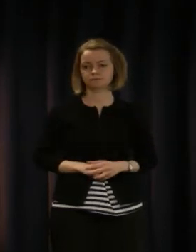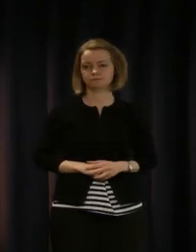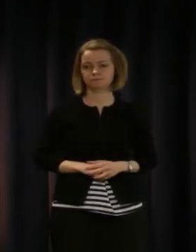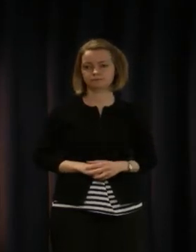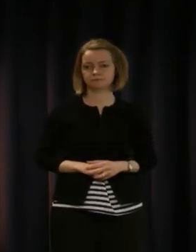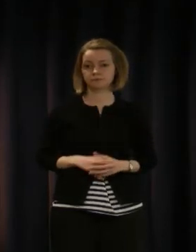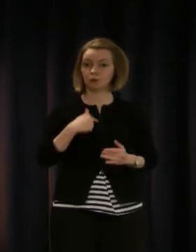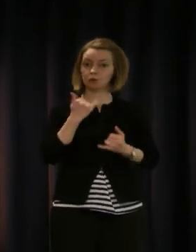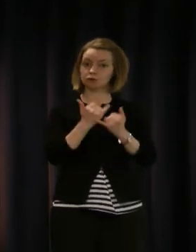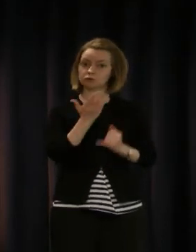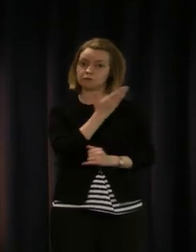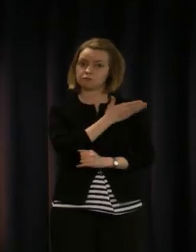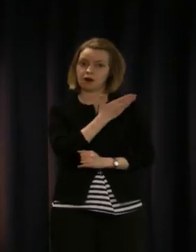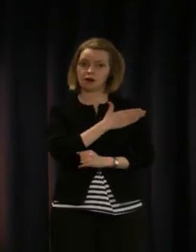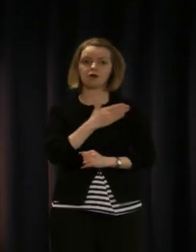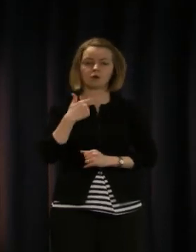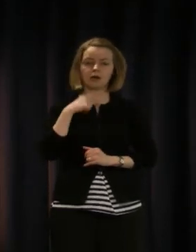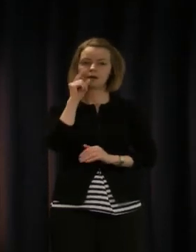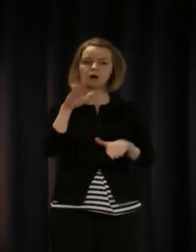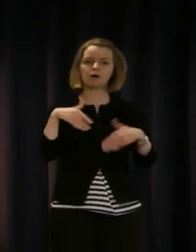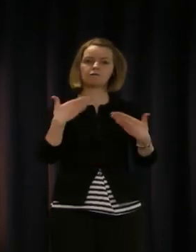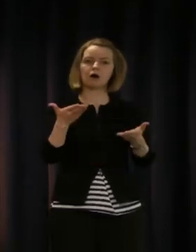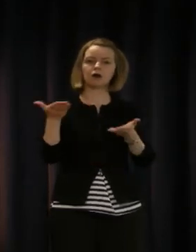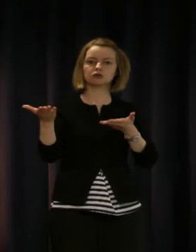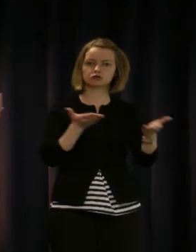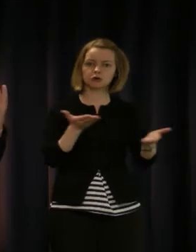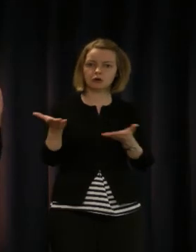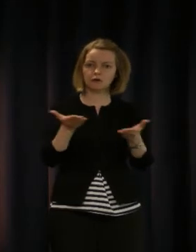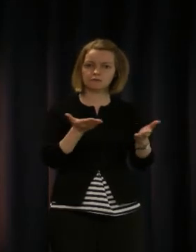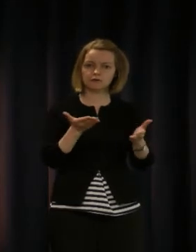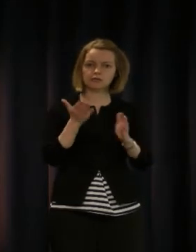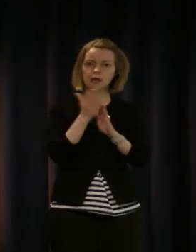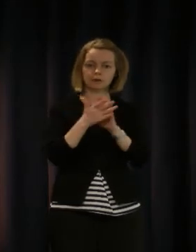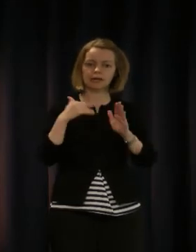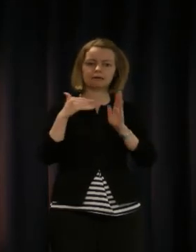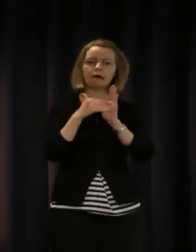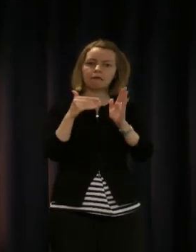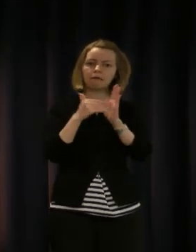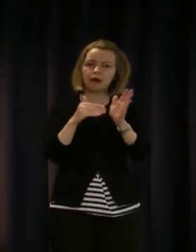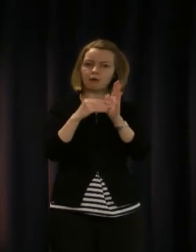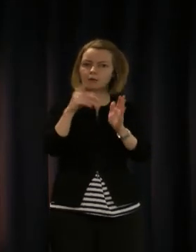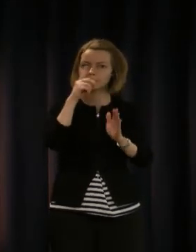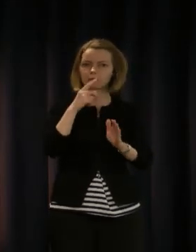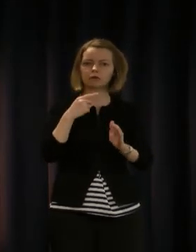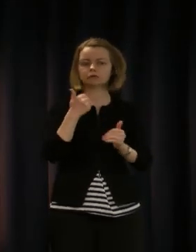So I think we're very proud that we can provide a service that can offer the type of help you saw.